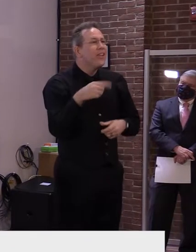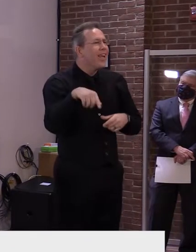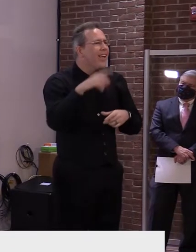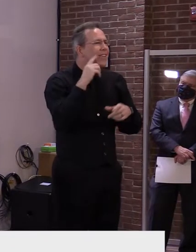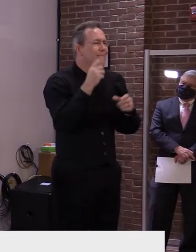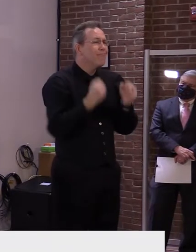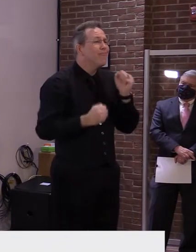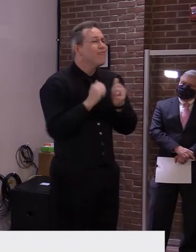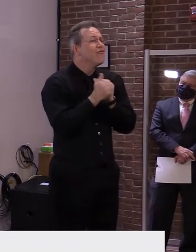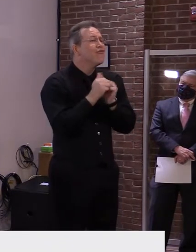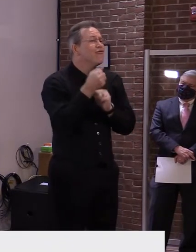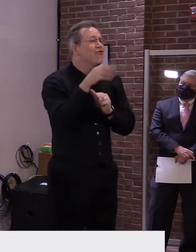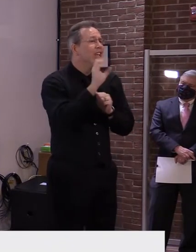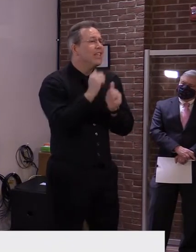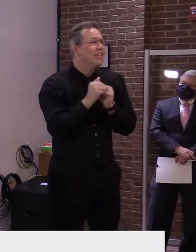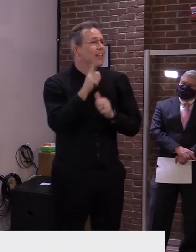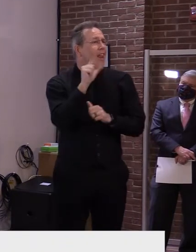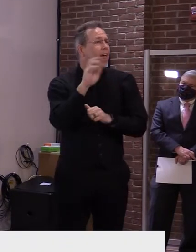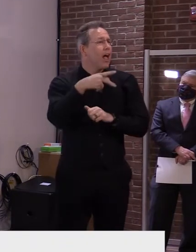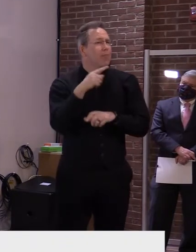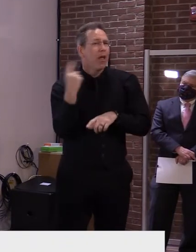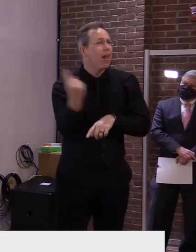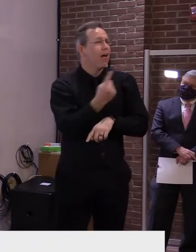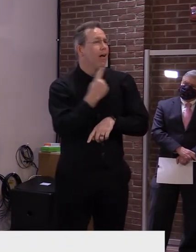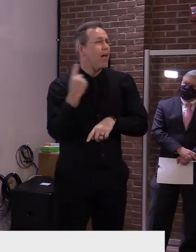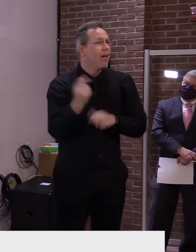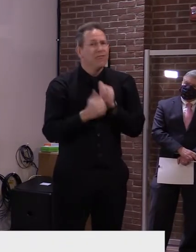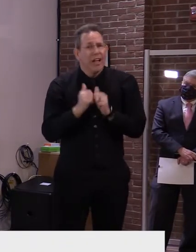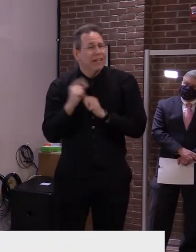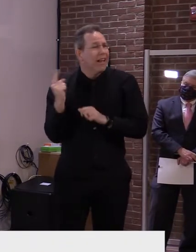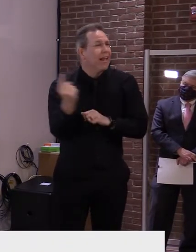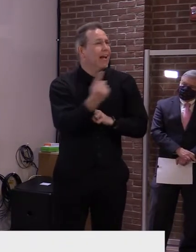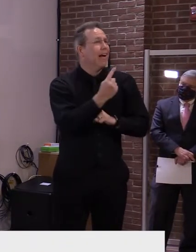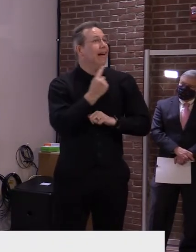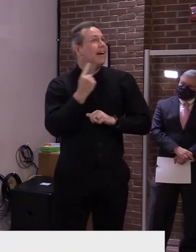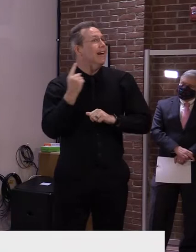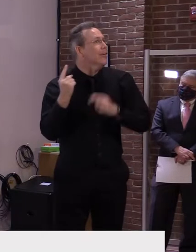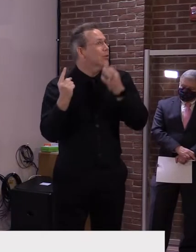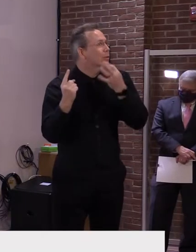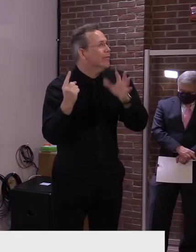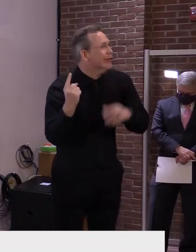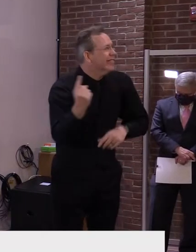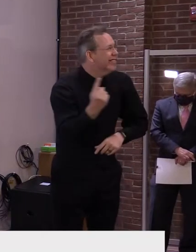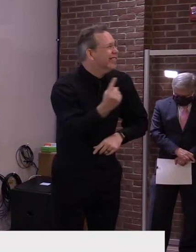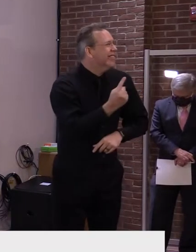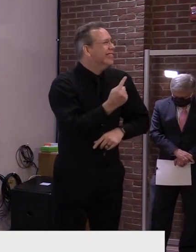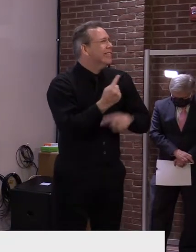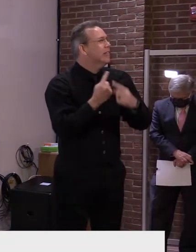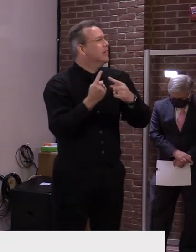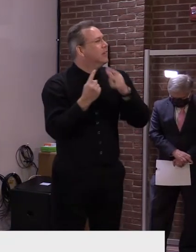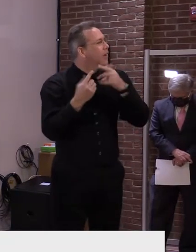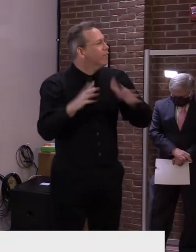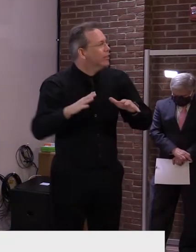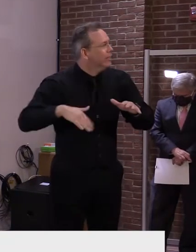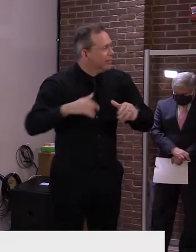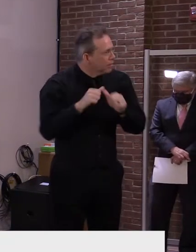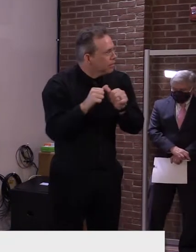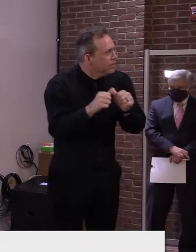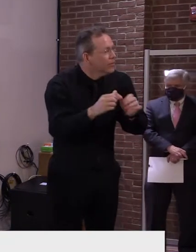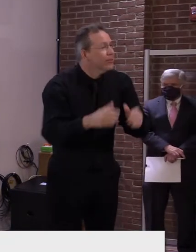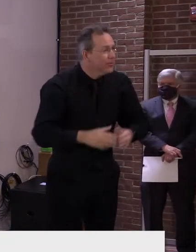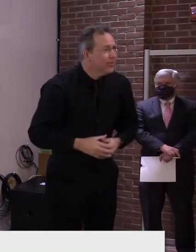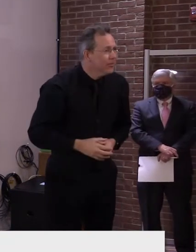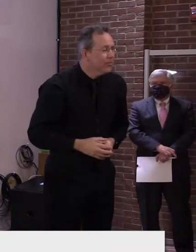race. So a lot can happen. So we've got to stay united in order to get through this with the